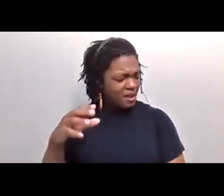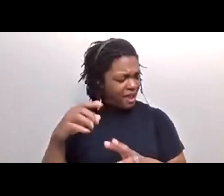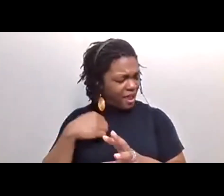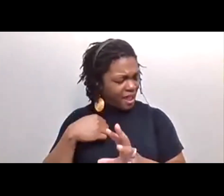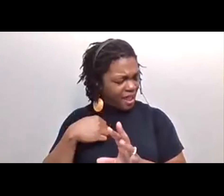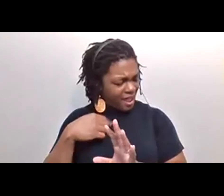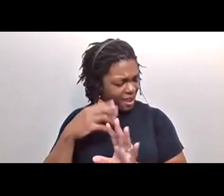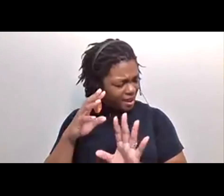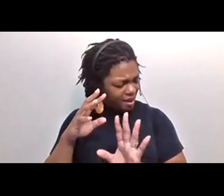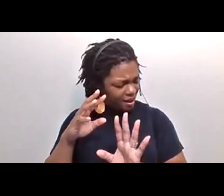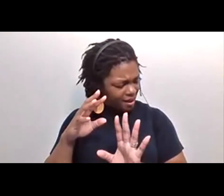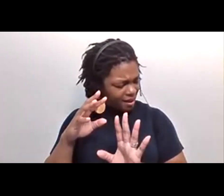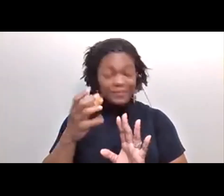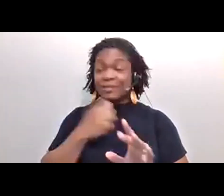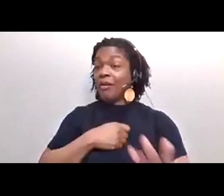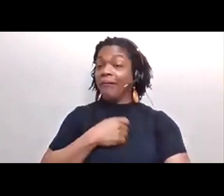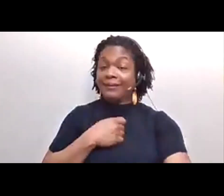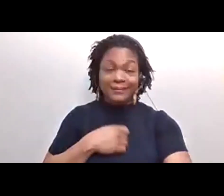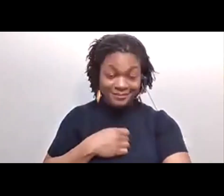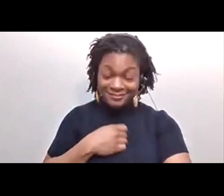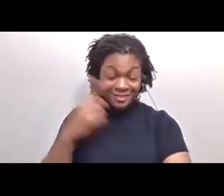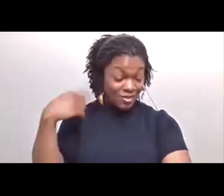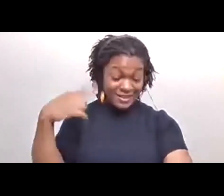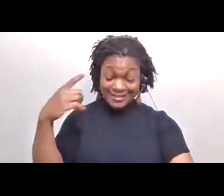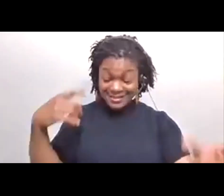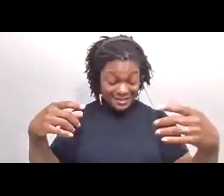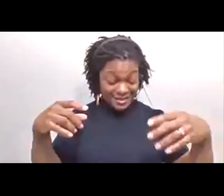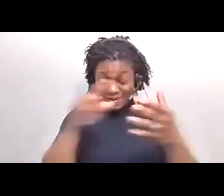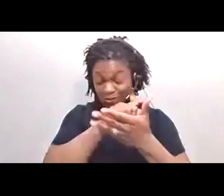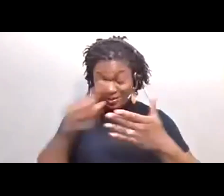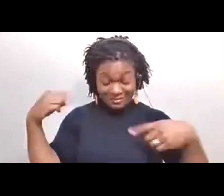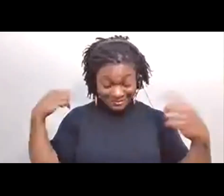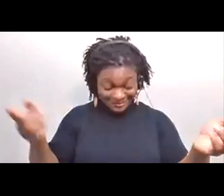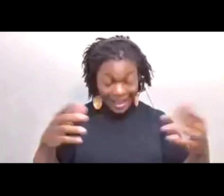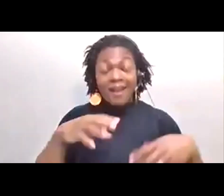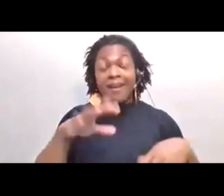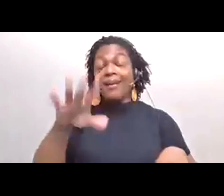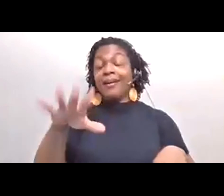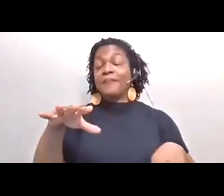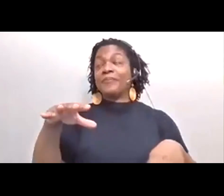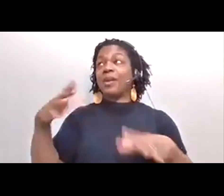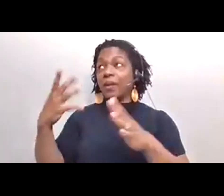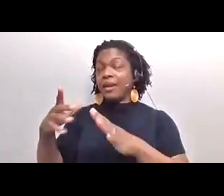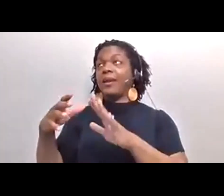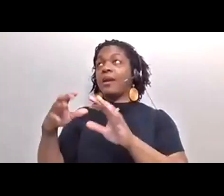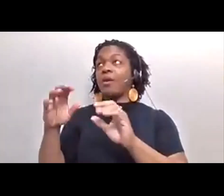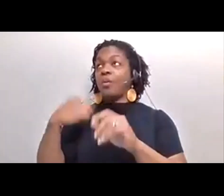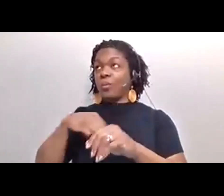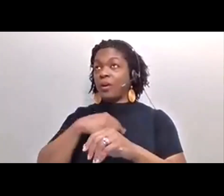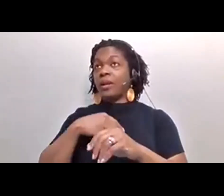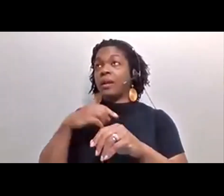I'm sorry, folks. It's been a crazy week already. That the increase, I'm